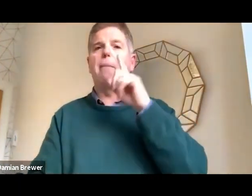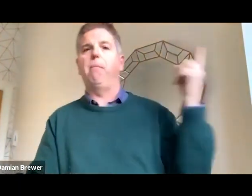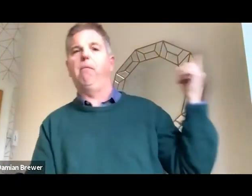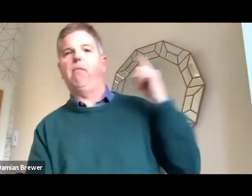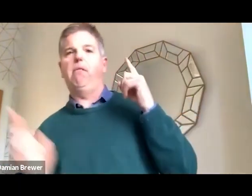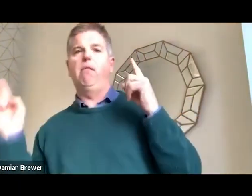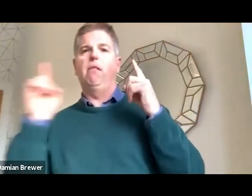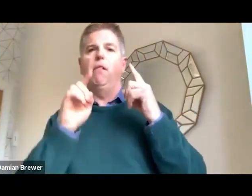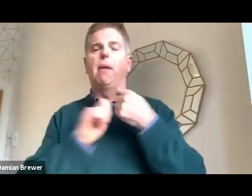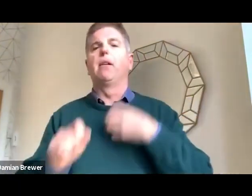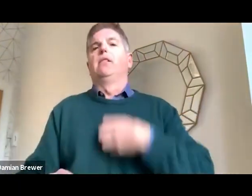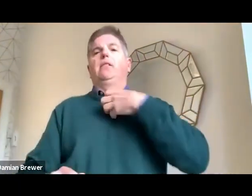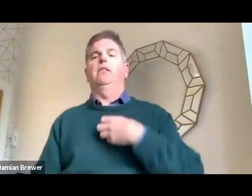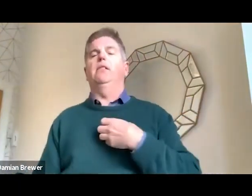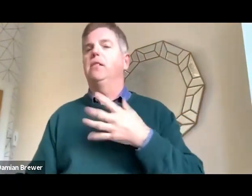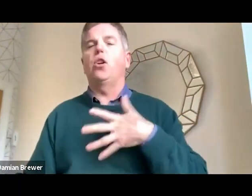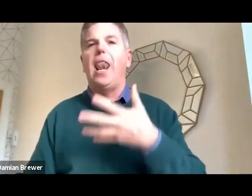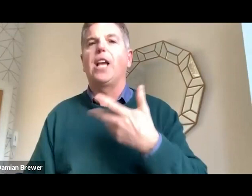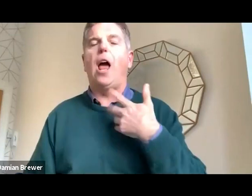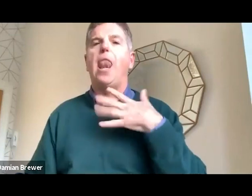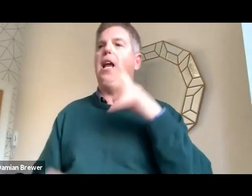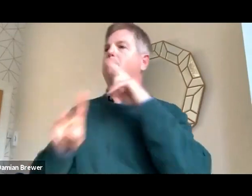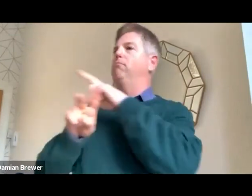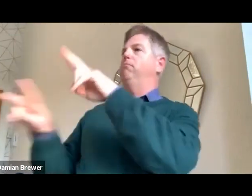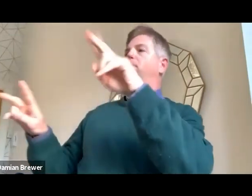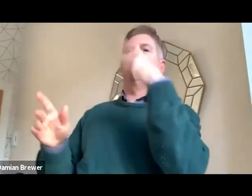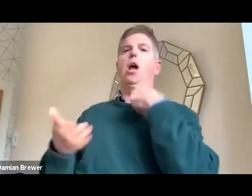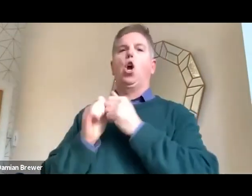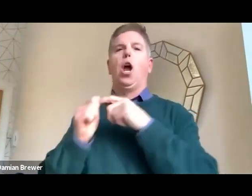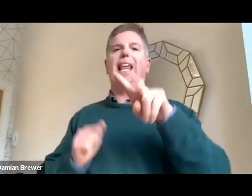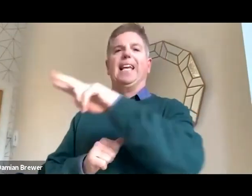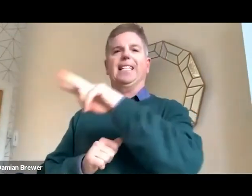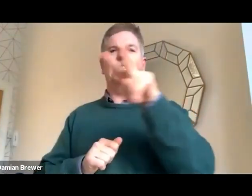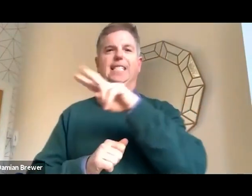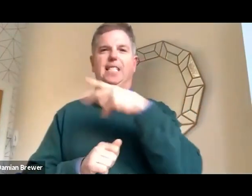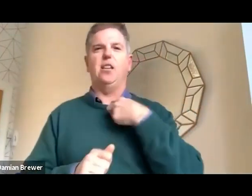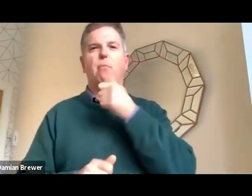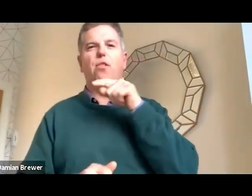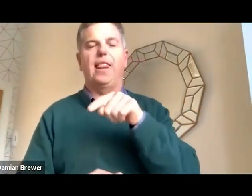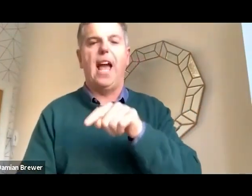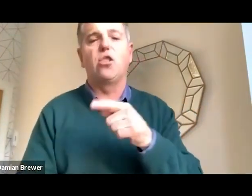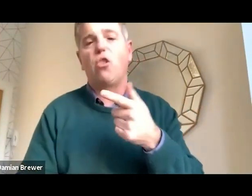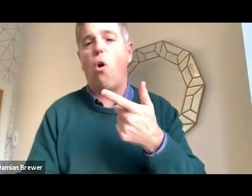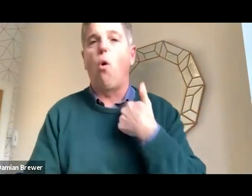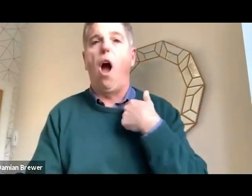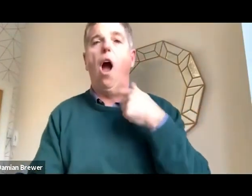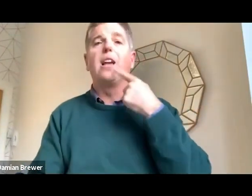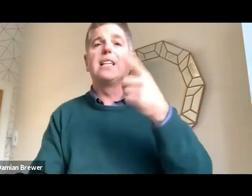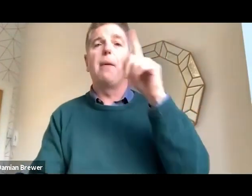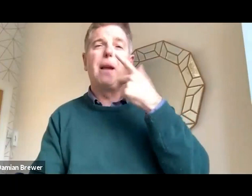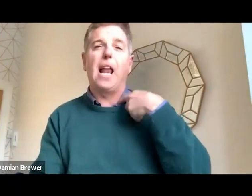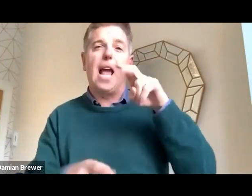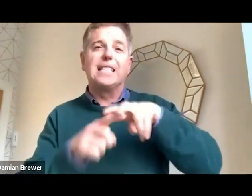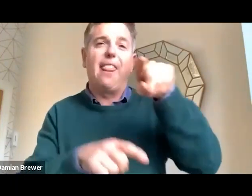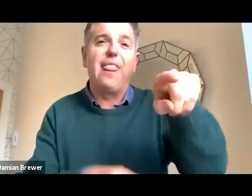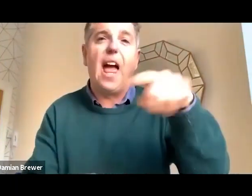made. And this is face-to-face and in the office. I don't like people, for example, to come up behind me. I like to sit with more like my back to the wall